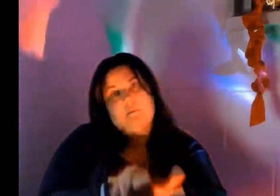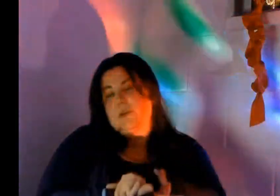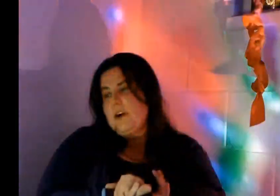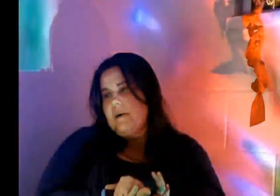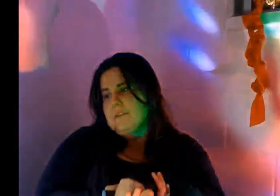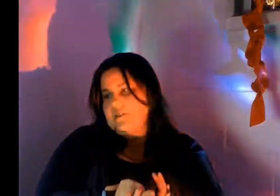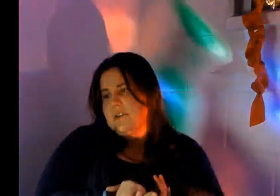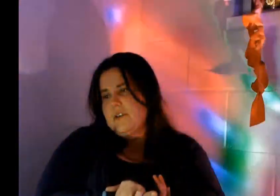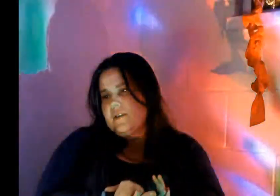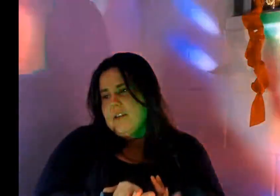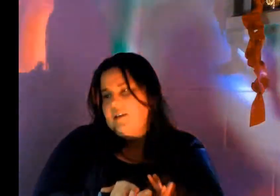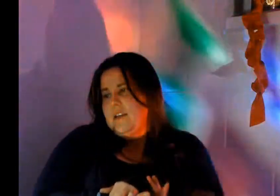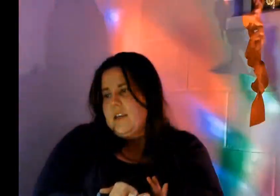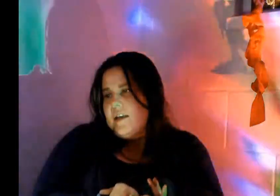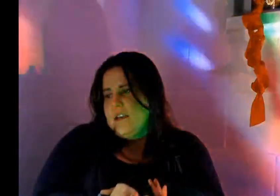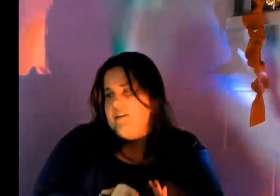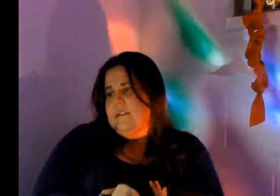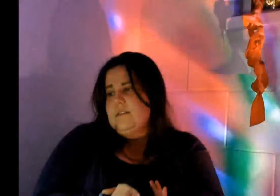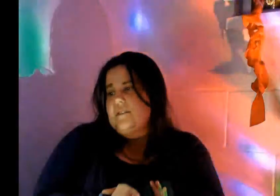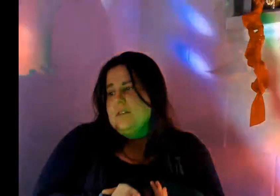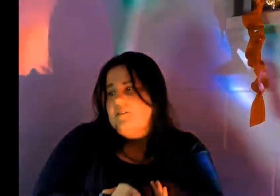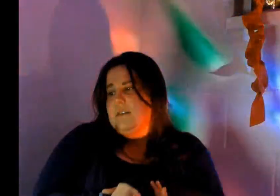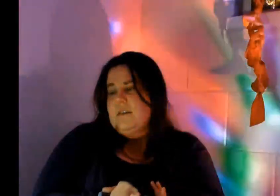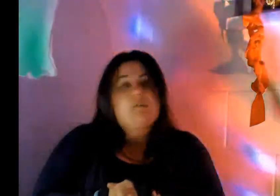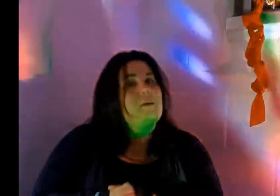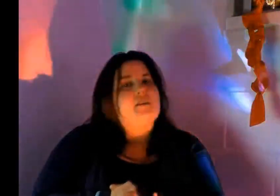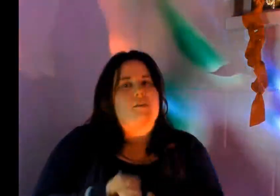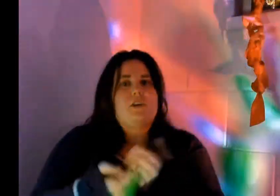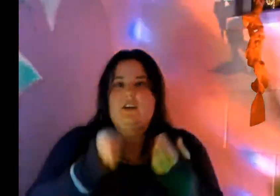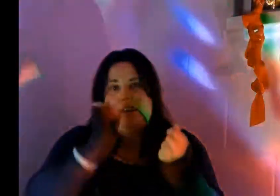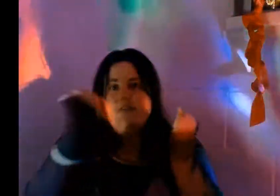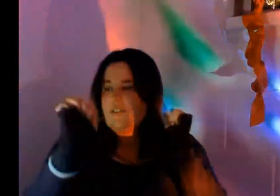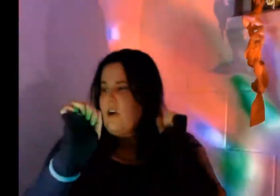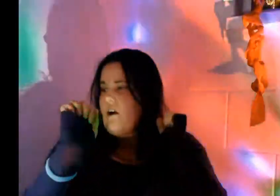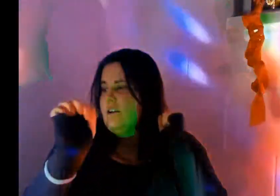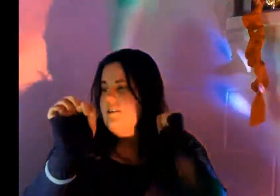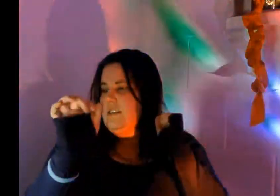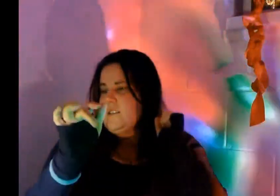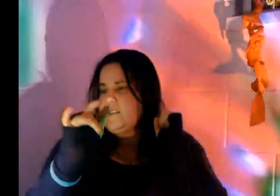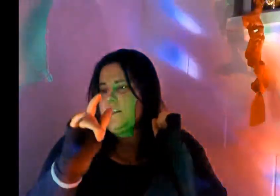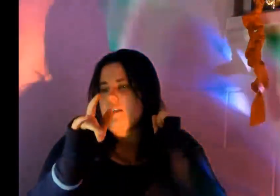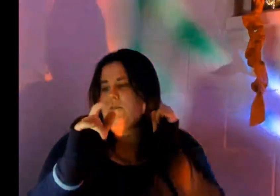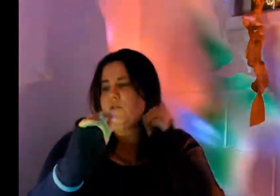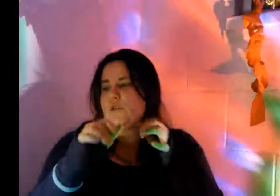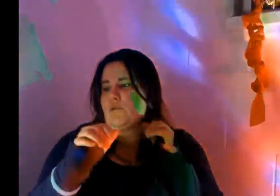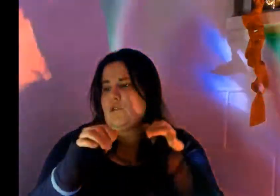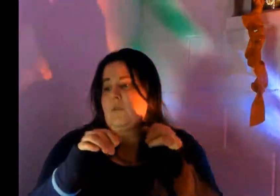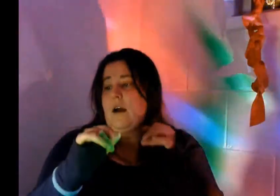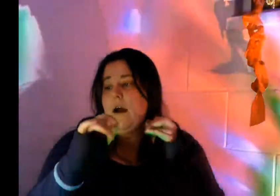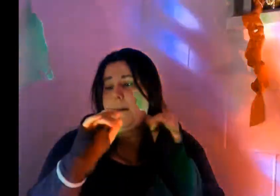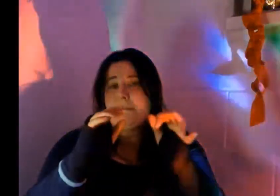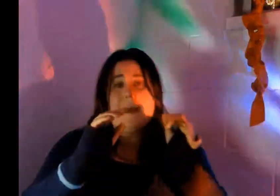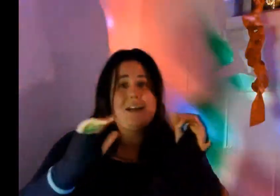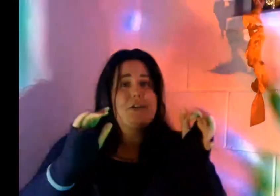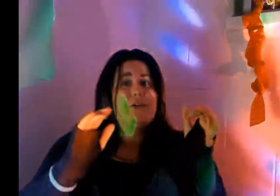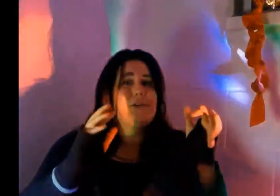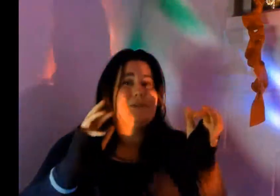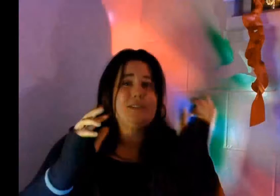on Amazon, and it makes a great gift for the holidays to give your room a magical